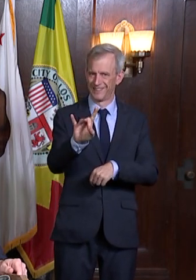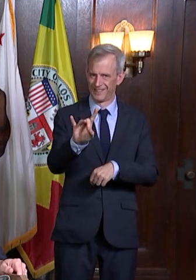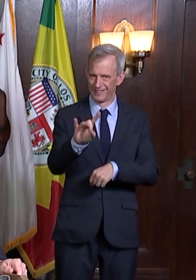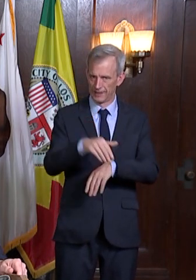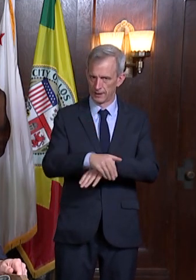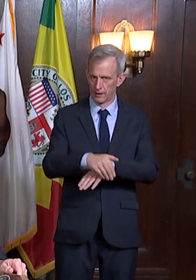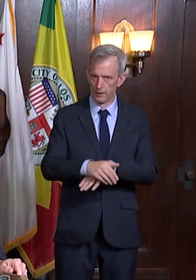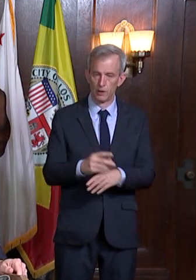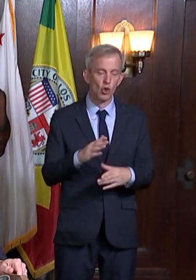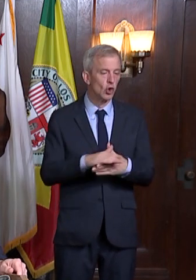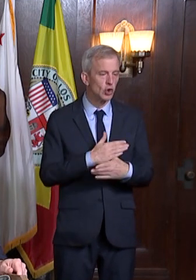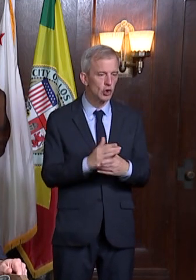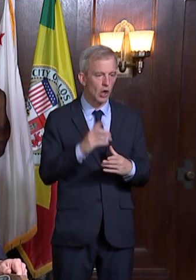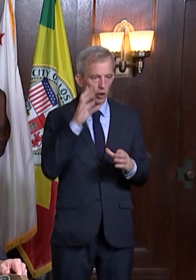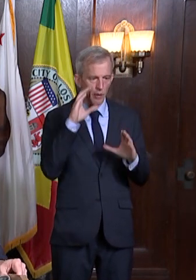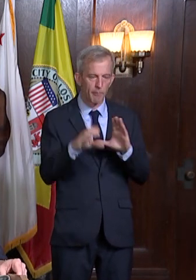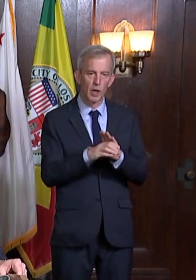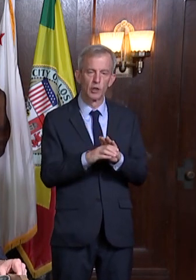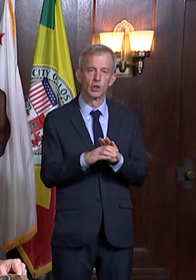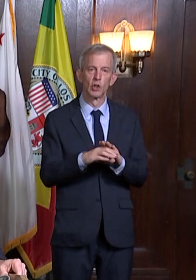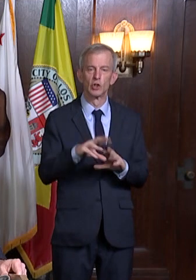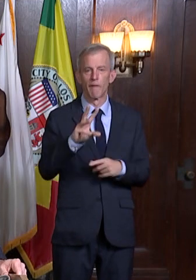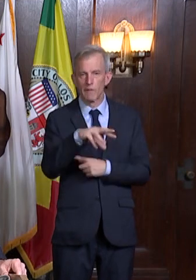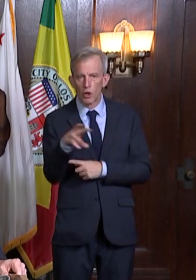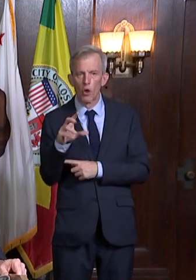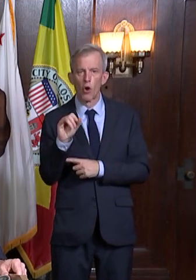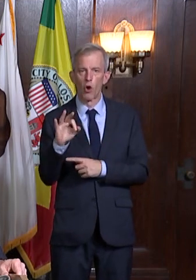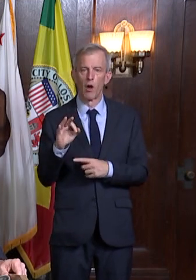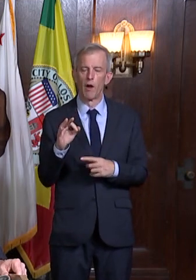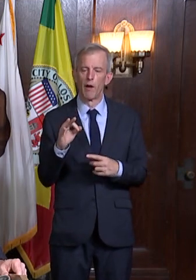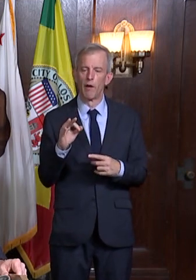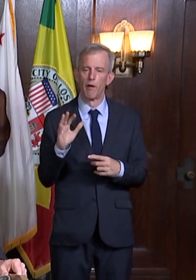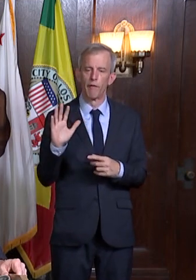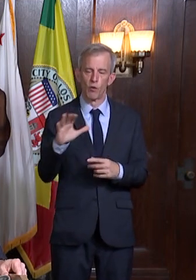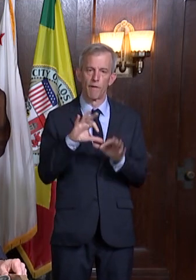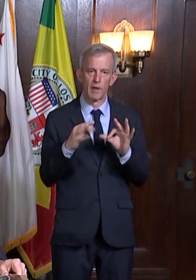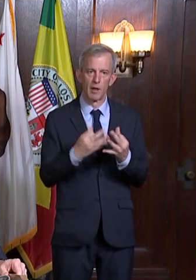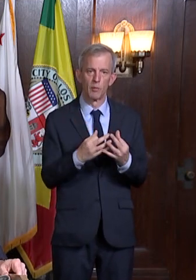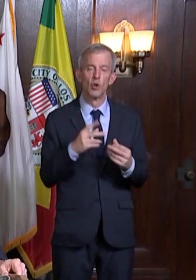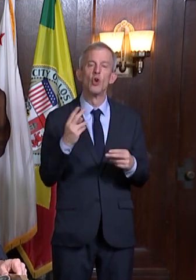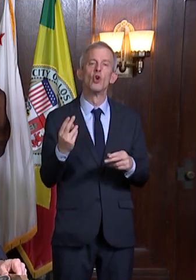photos and video of your loved ones on social media using the hashtag